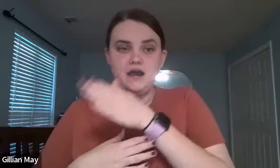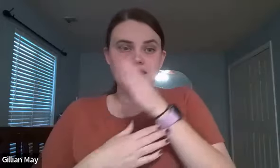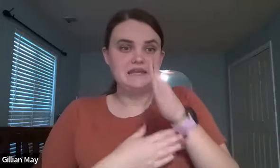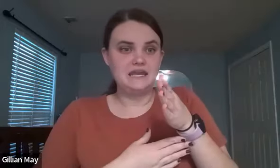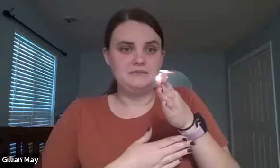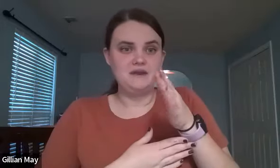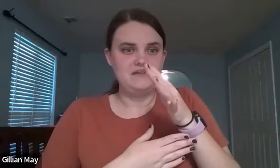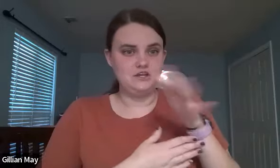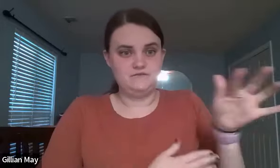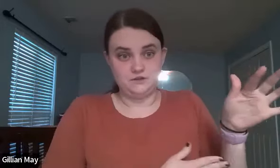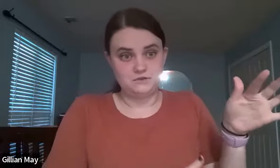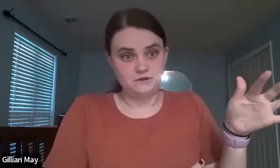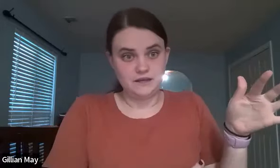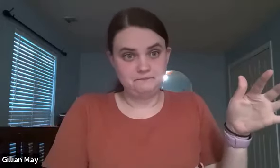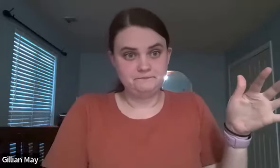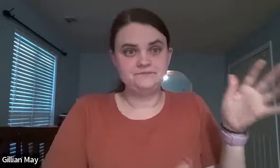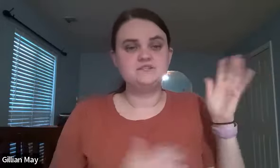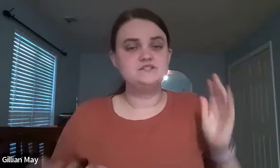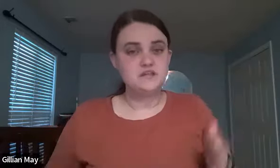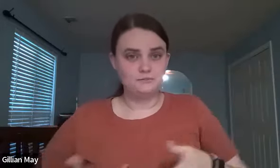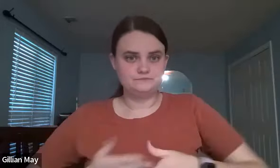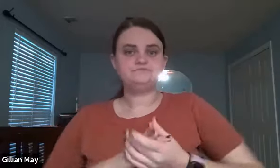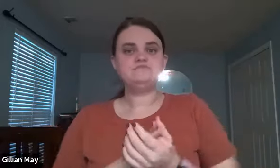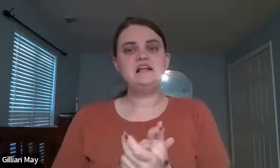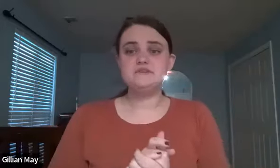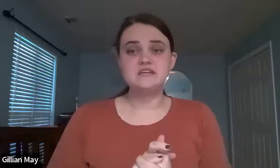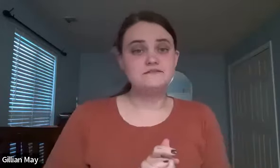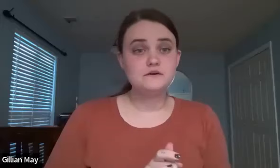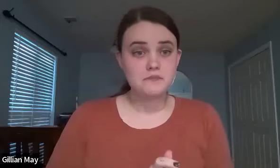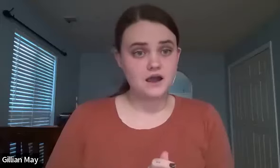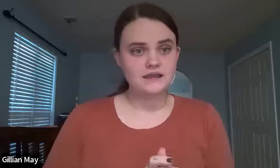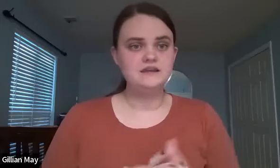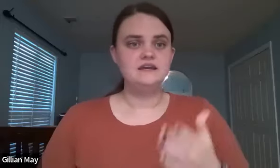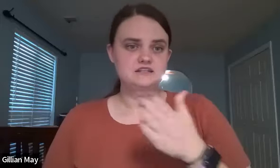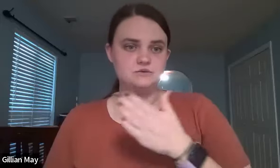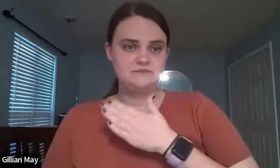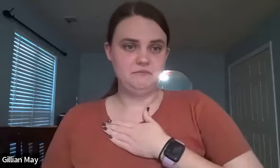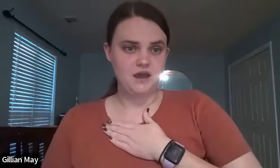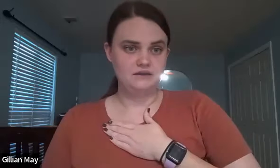my name, and then you'd fingerspell your name. So the sign for my is going to be my.